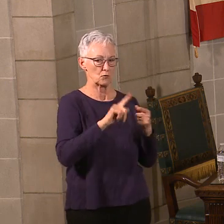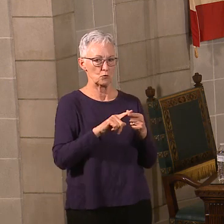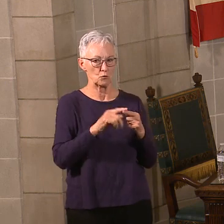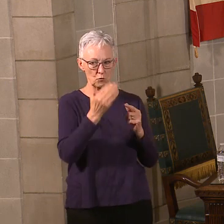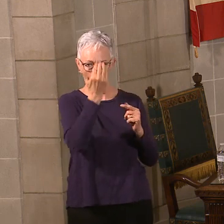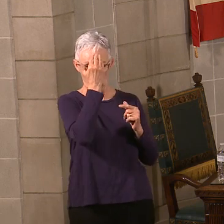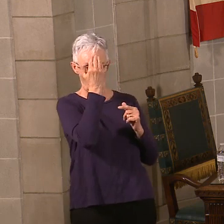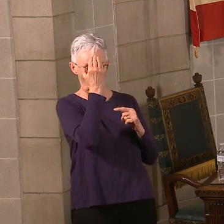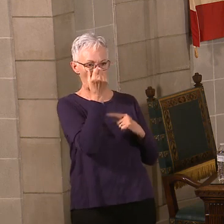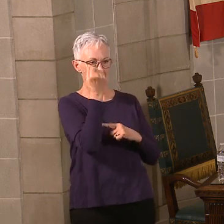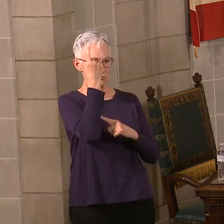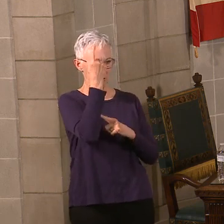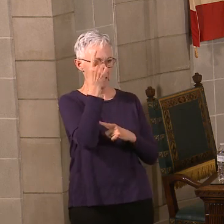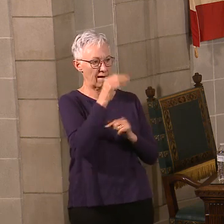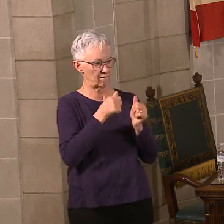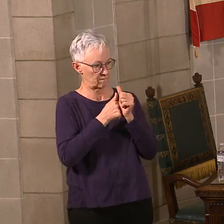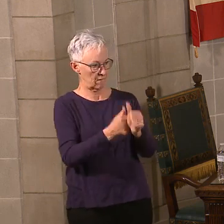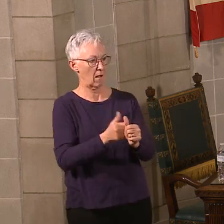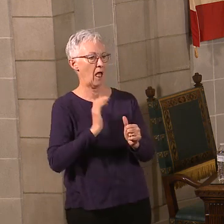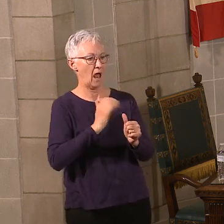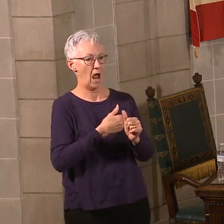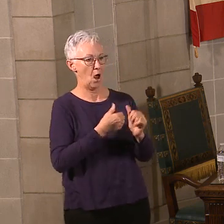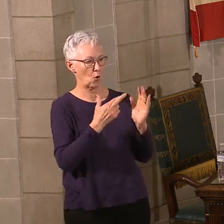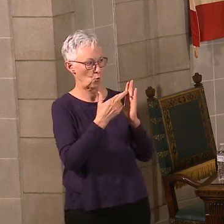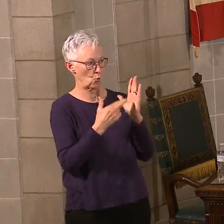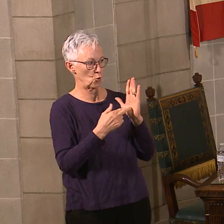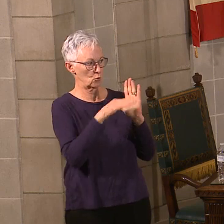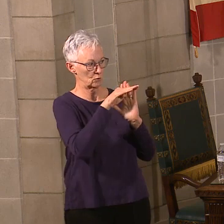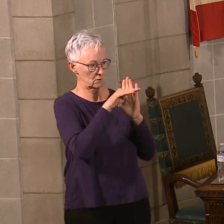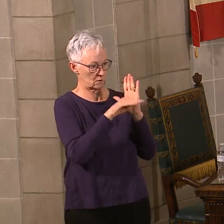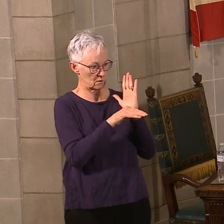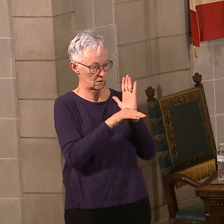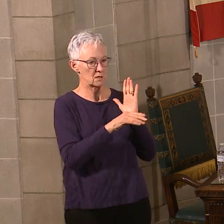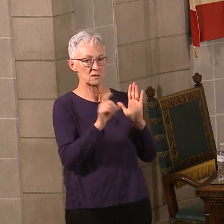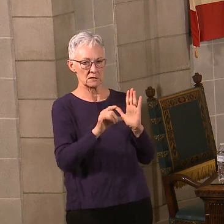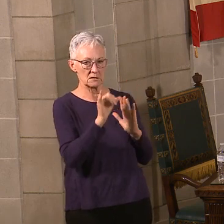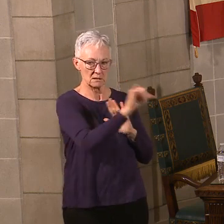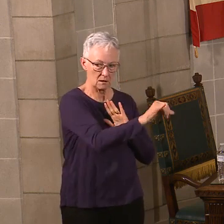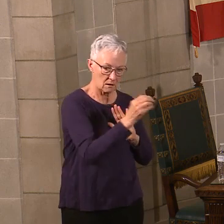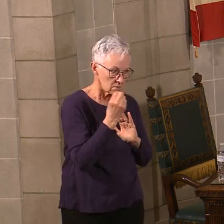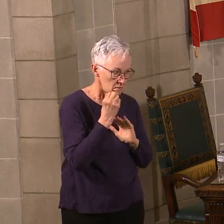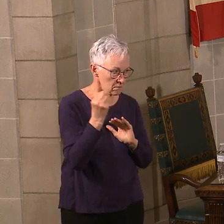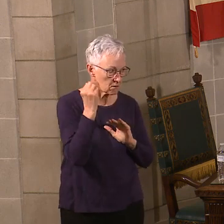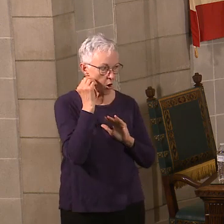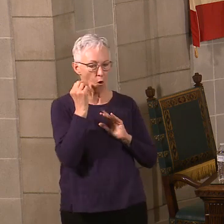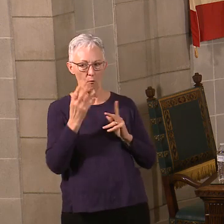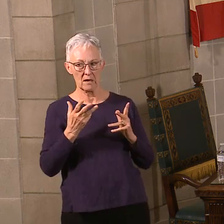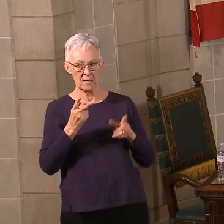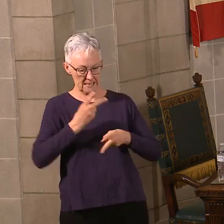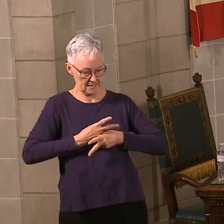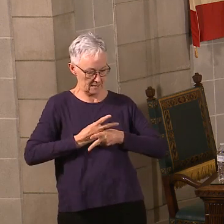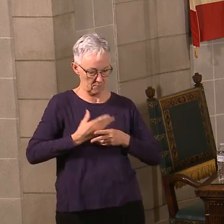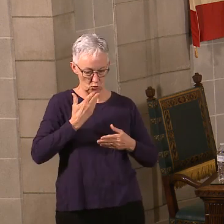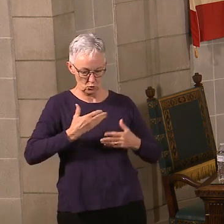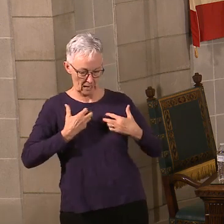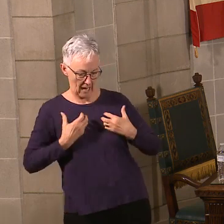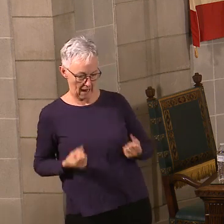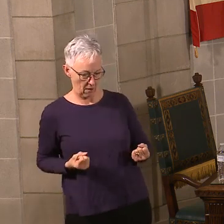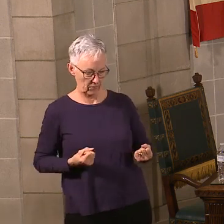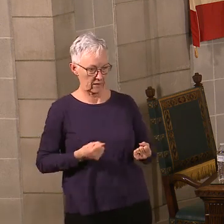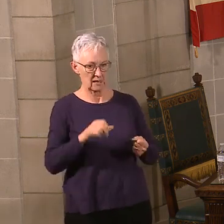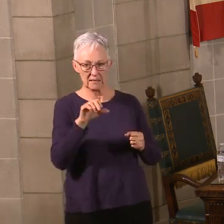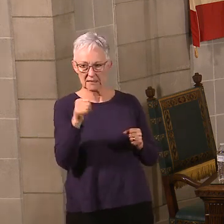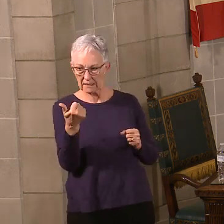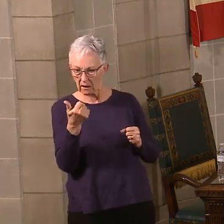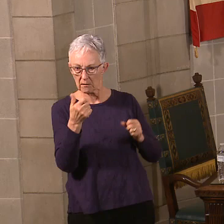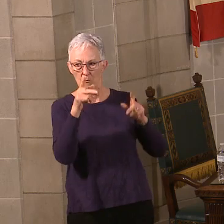distancing guidelines. Stay home, stay healthy, stay connected. We want to make sure that they understand what that means with regard to the 10-person rule, the